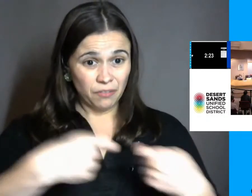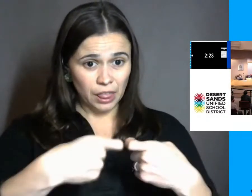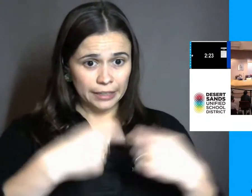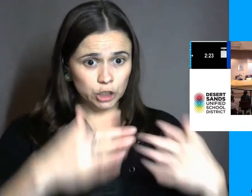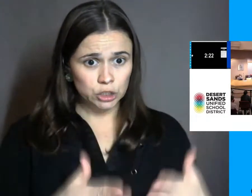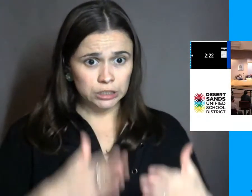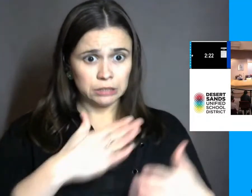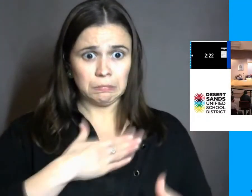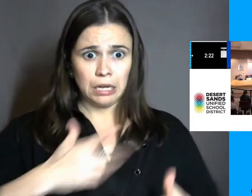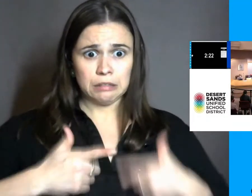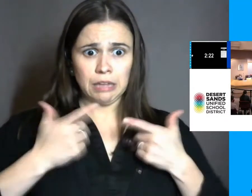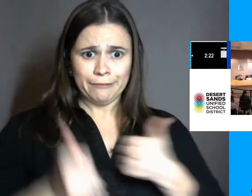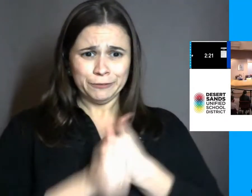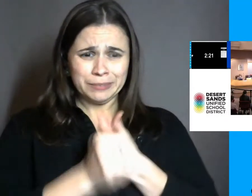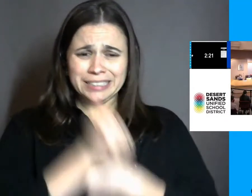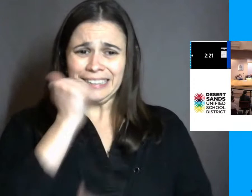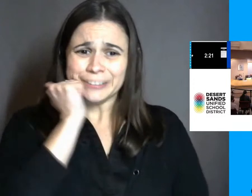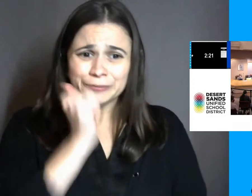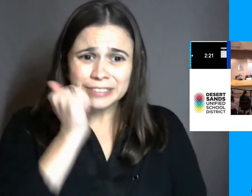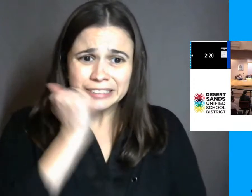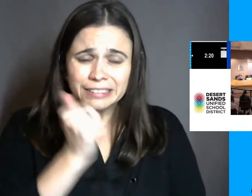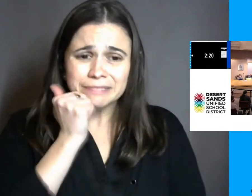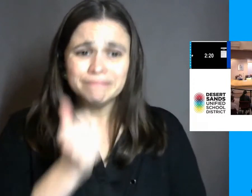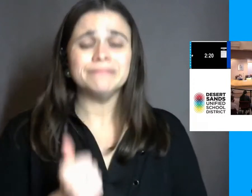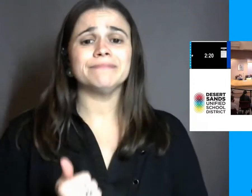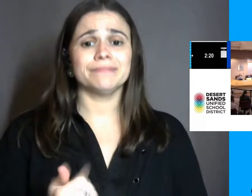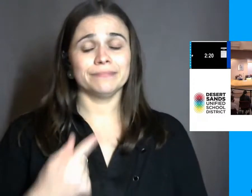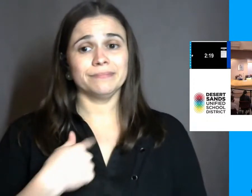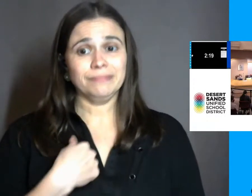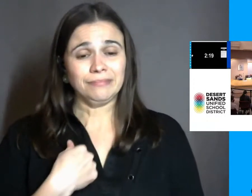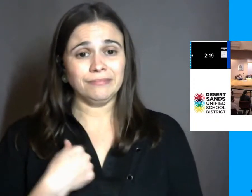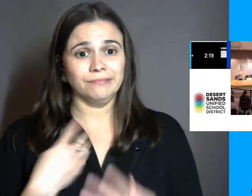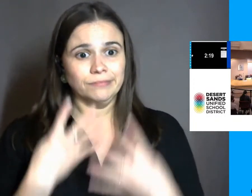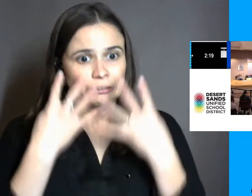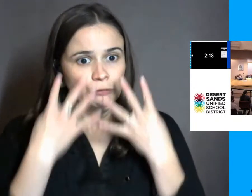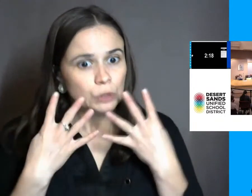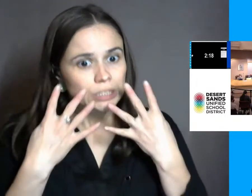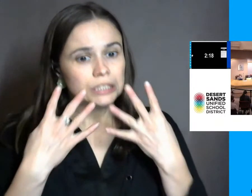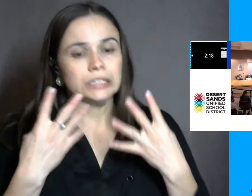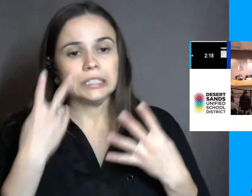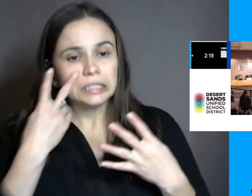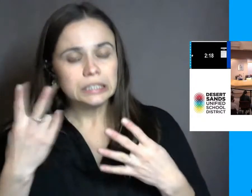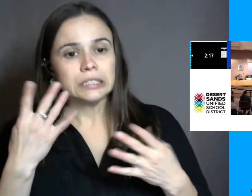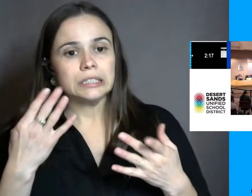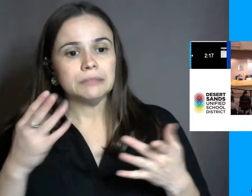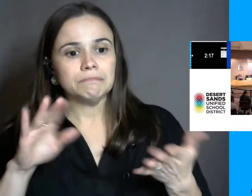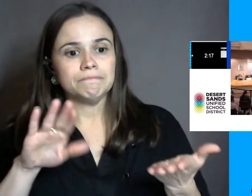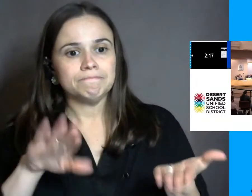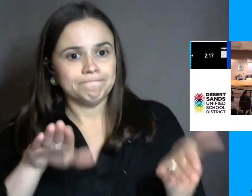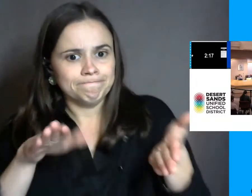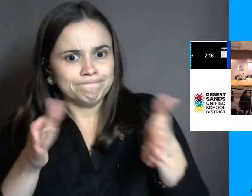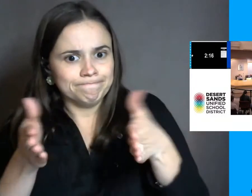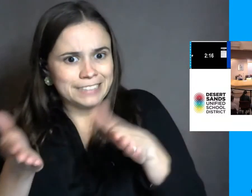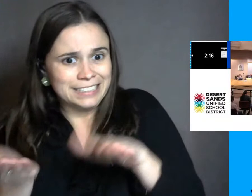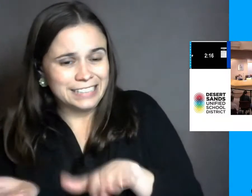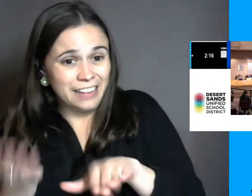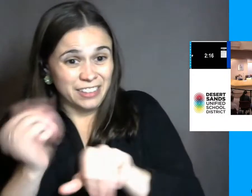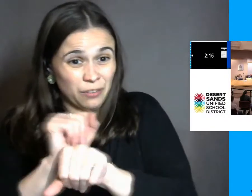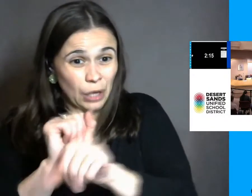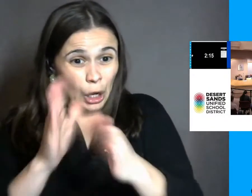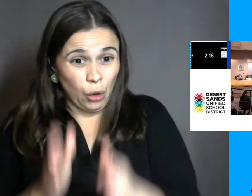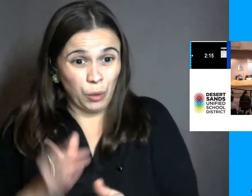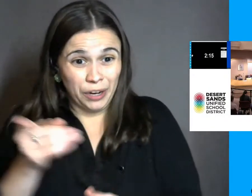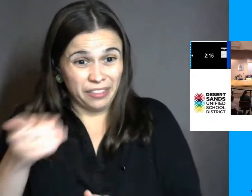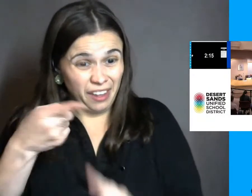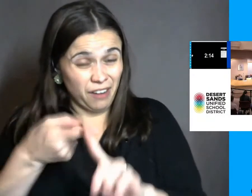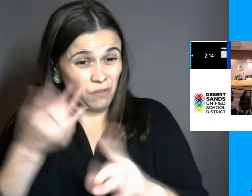day. I have even been unfortunate to experience the death of a coworker due to an industrial accident in